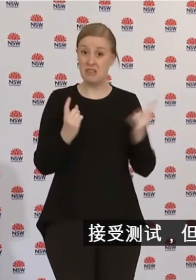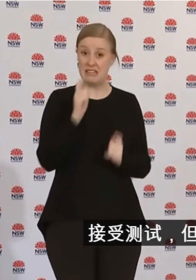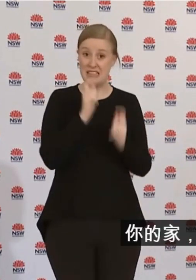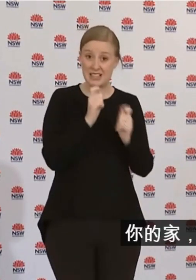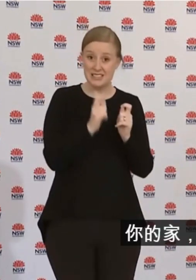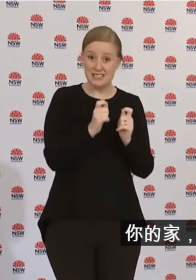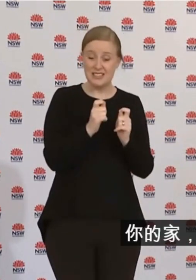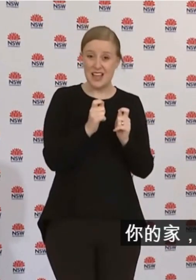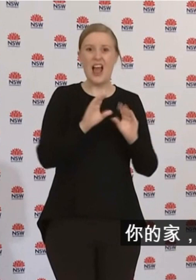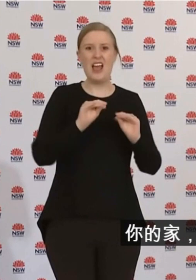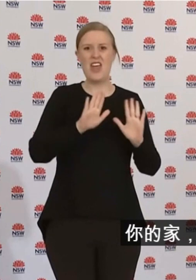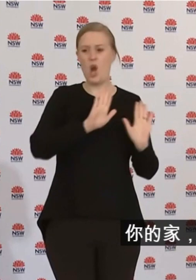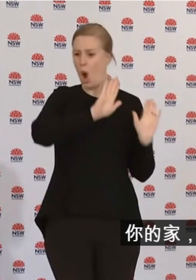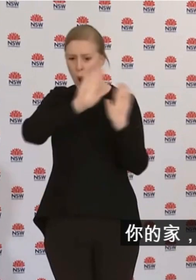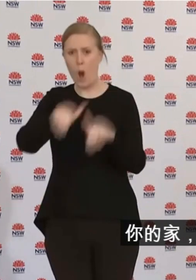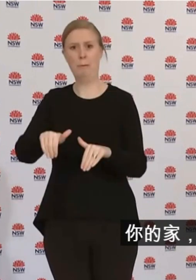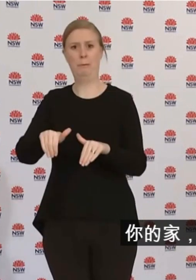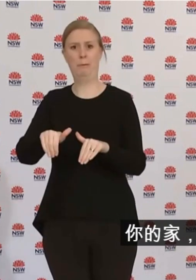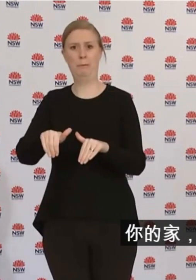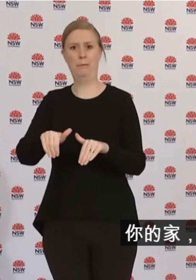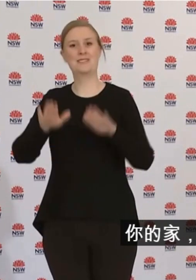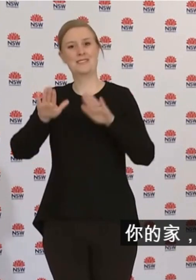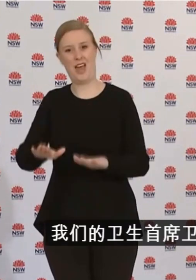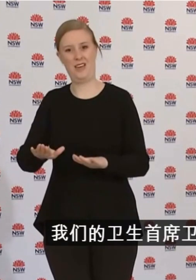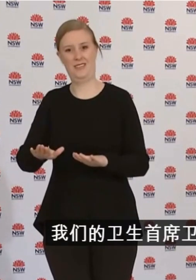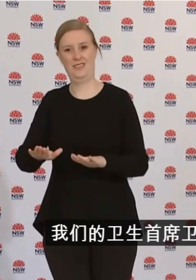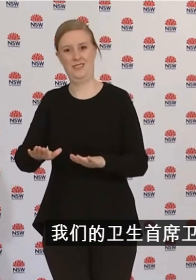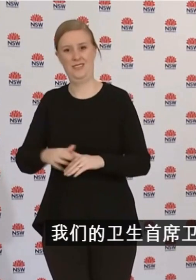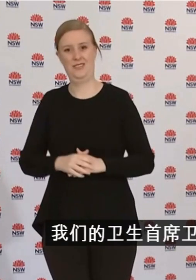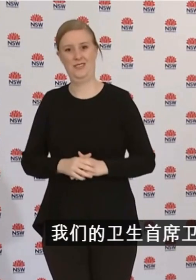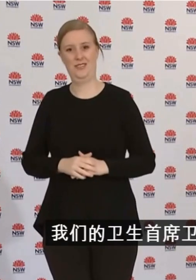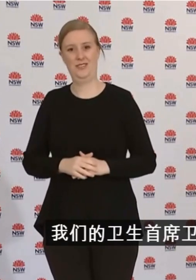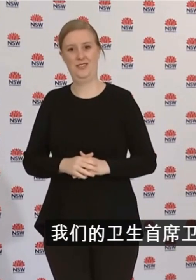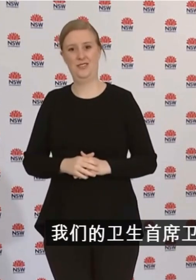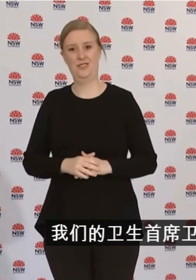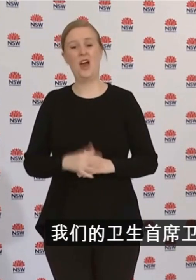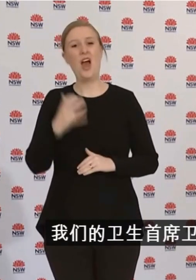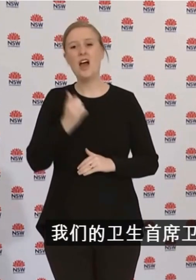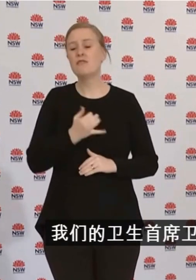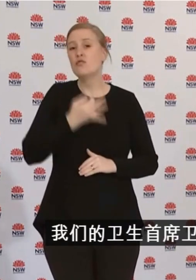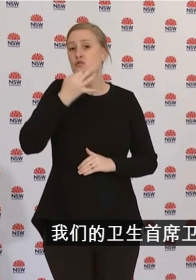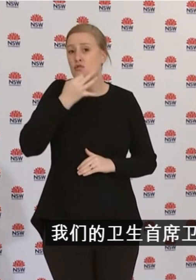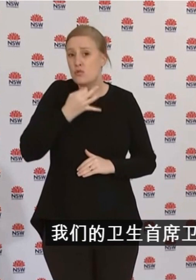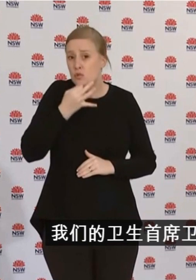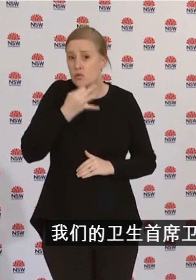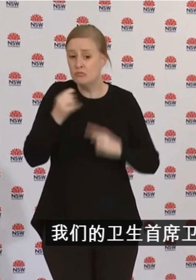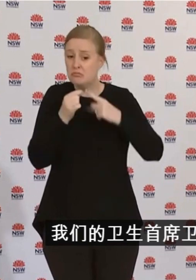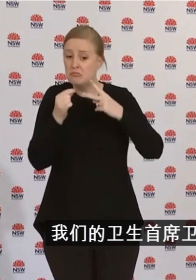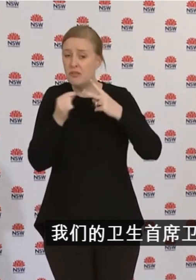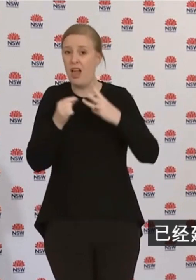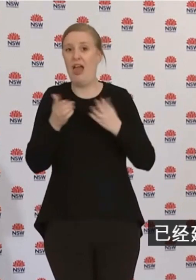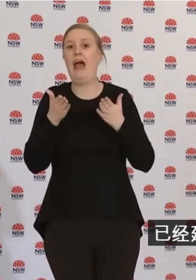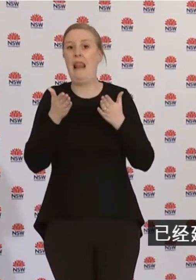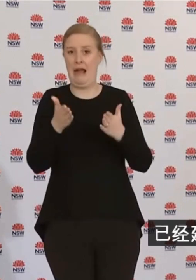at all from your home unless you're allowed to come out for one of the reasons that our health chief health officer and